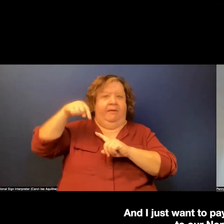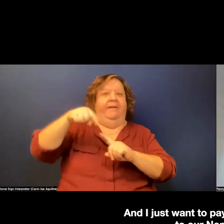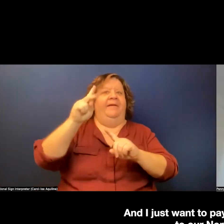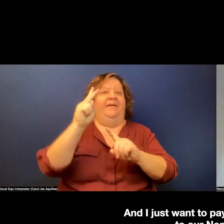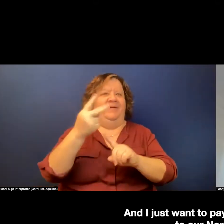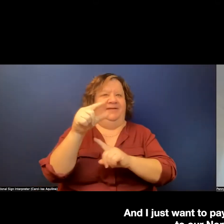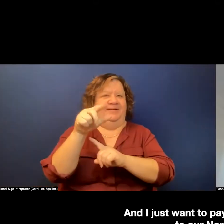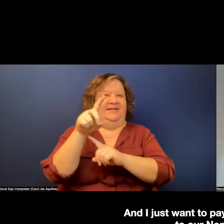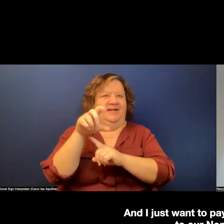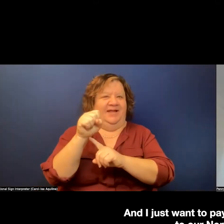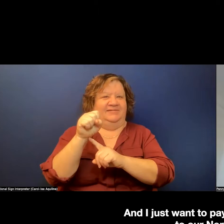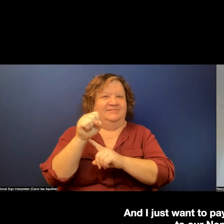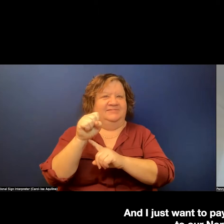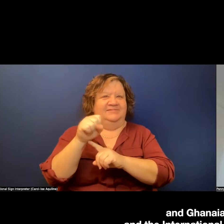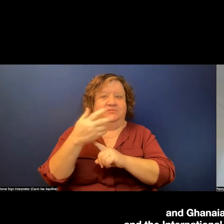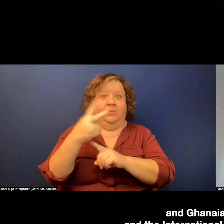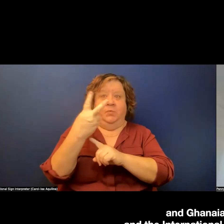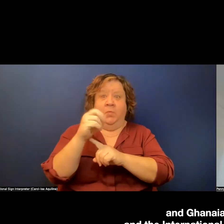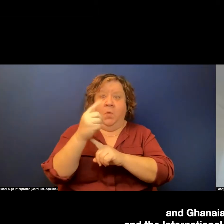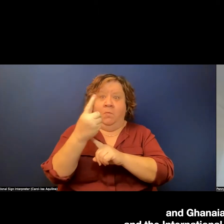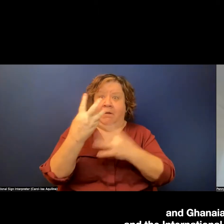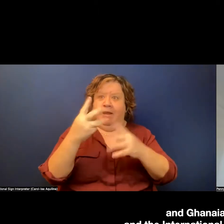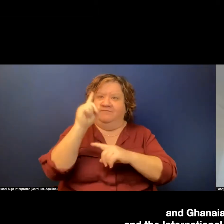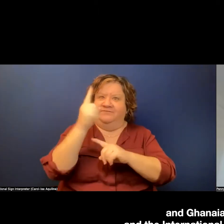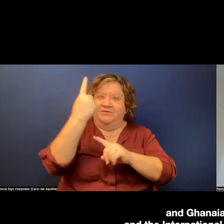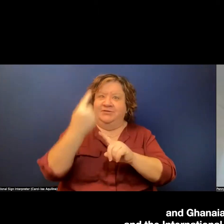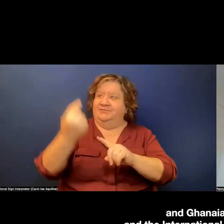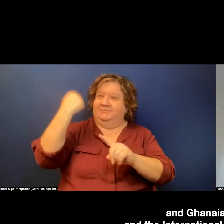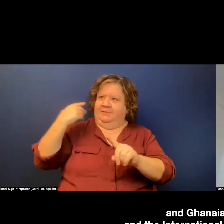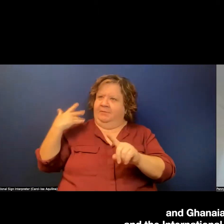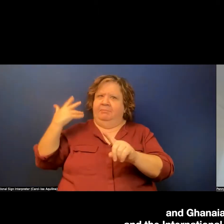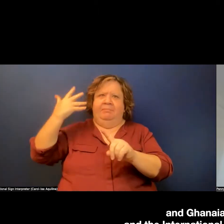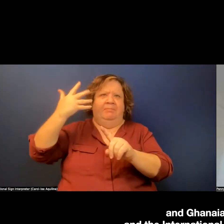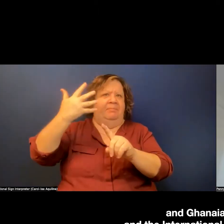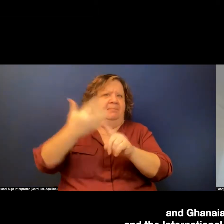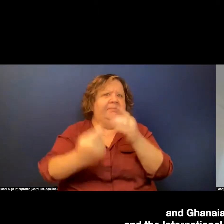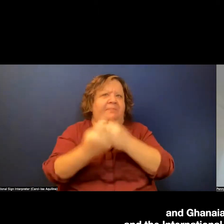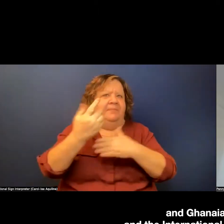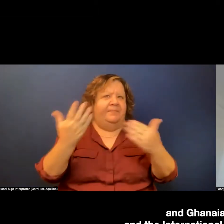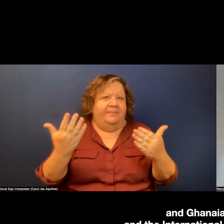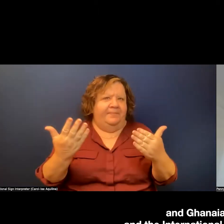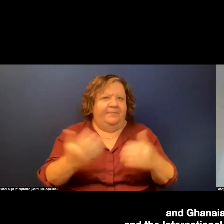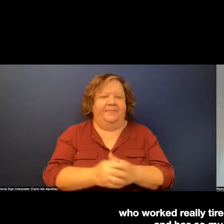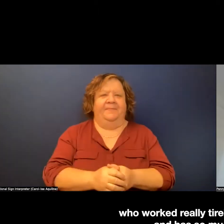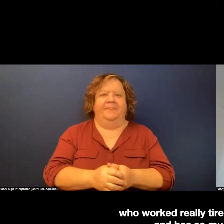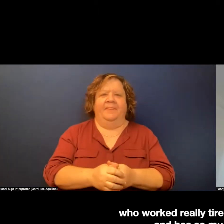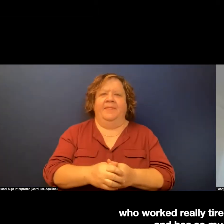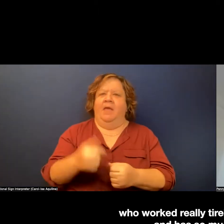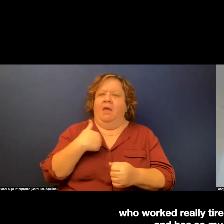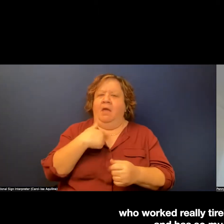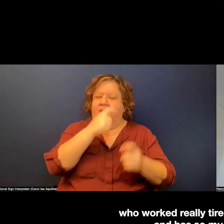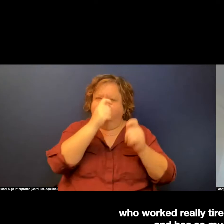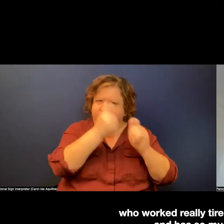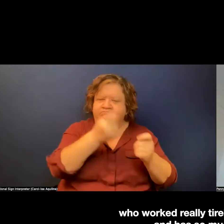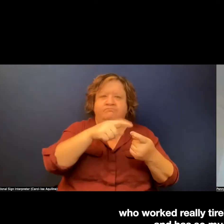pay particular tribute to our Norwegian and Ghanaian friends and the International Disability Alliance,